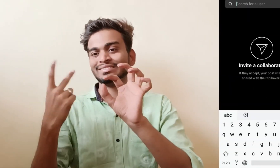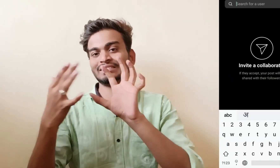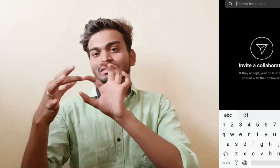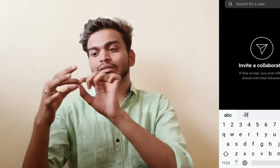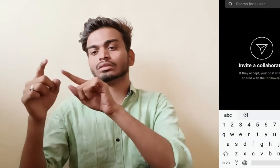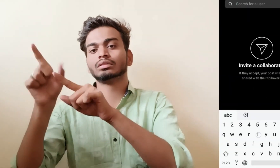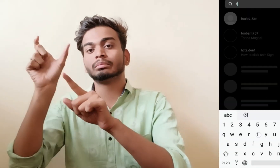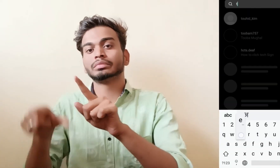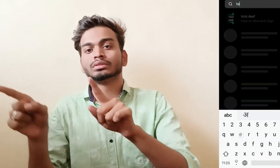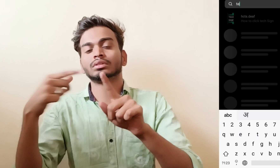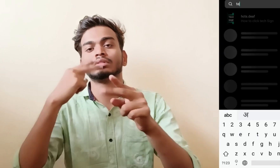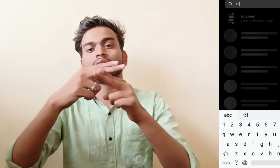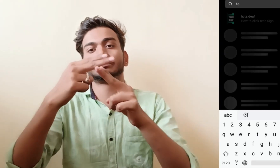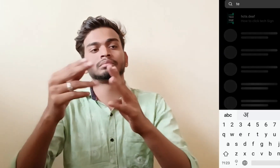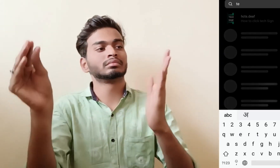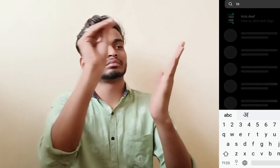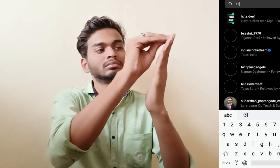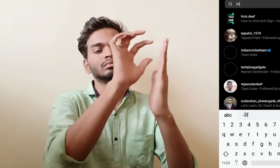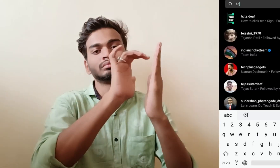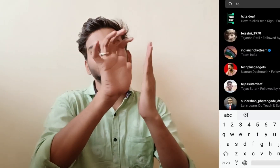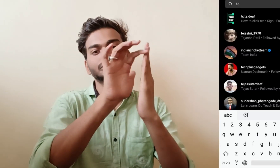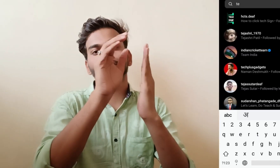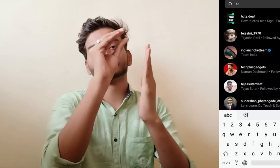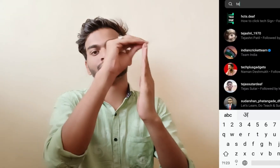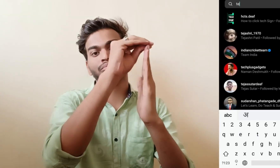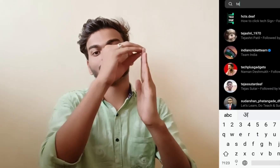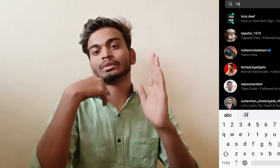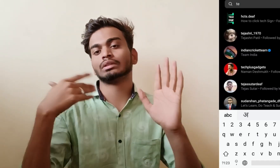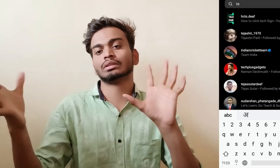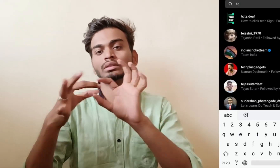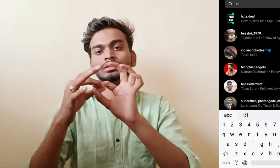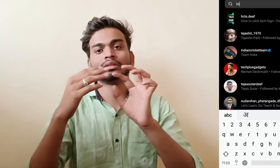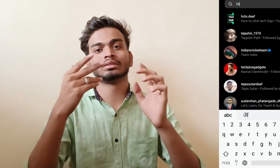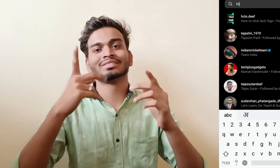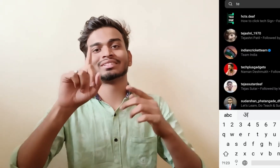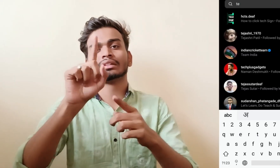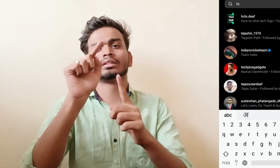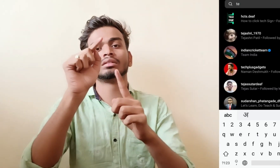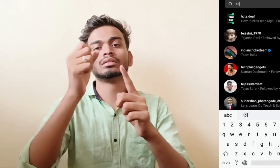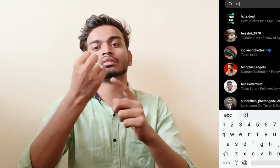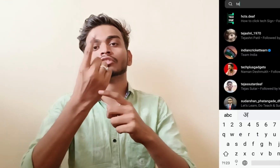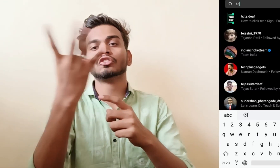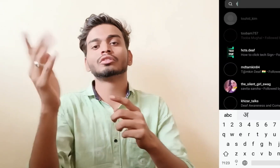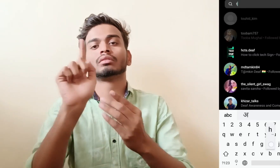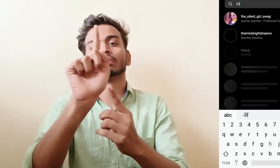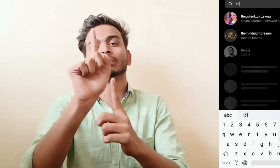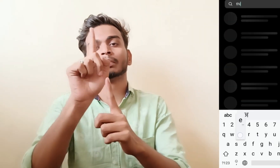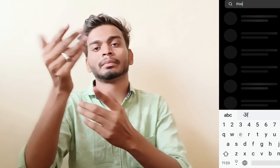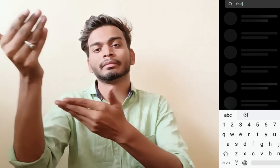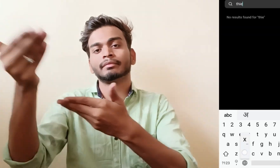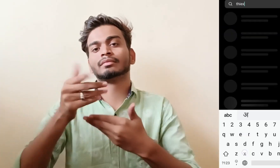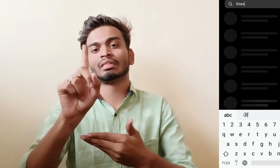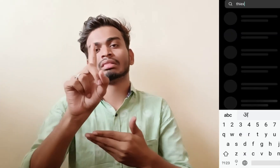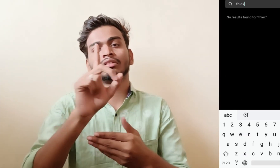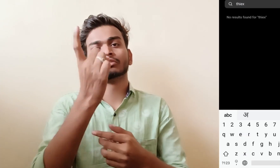Share massage your friend and your friend see